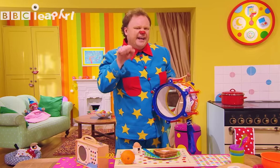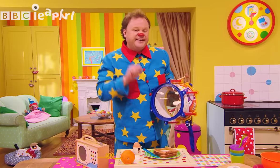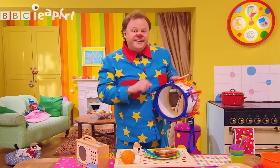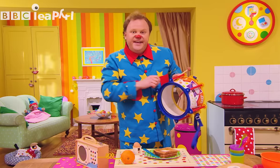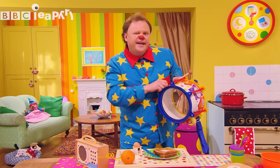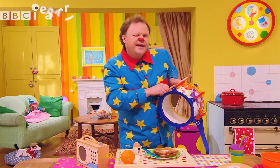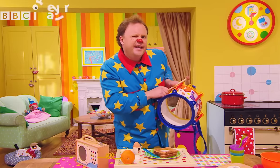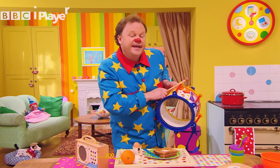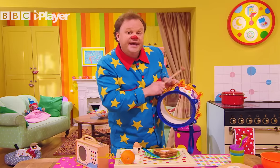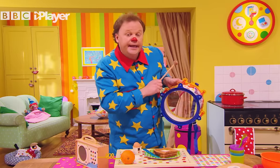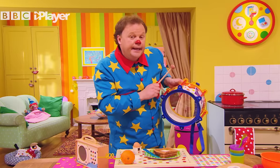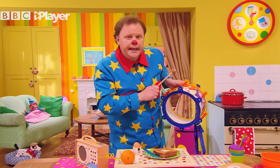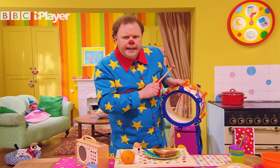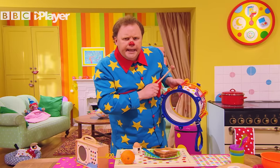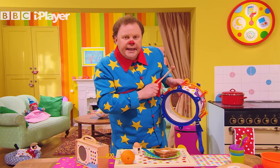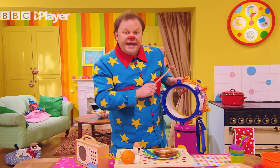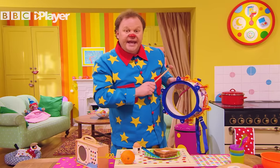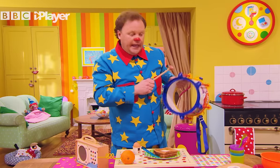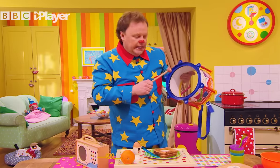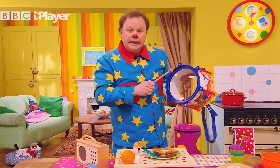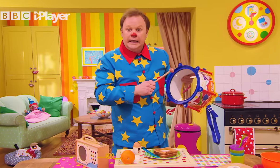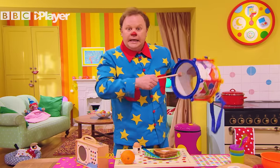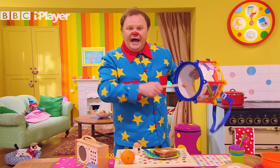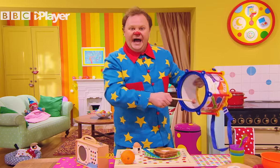Yes? You've woken up Tumble Ted.